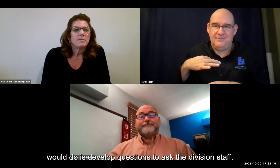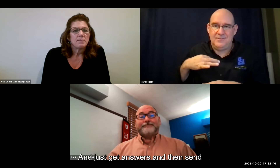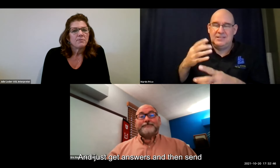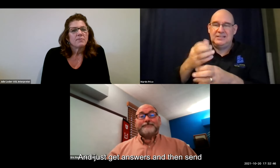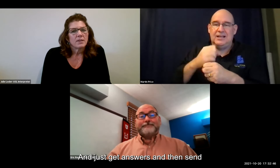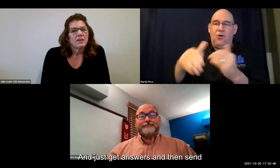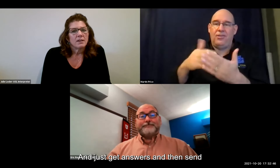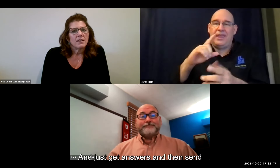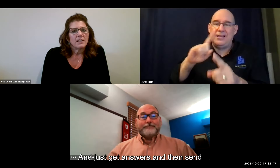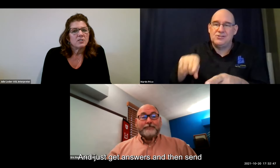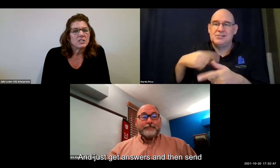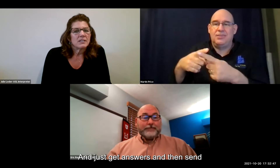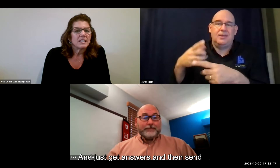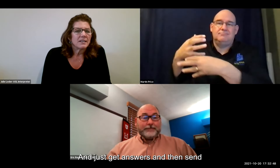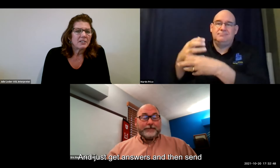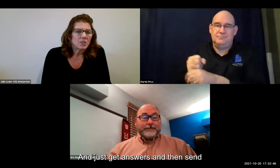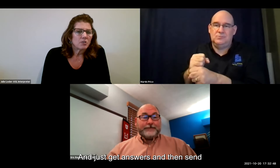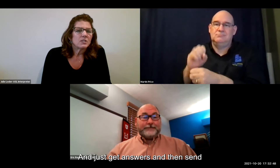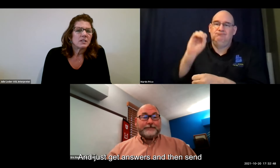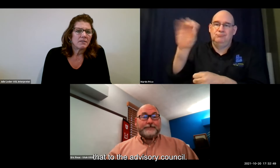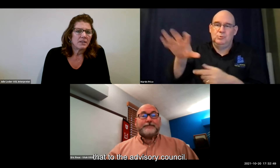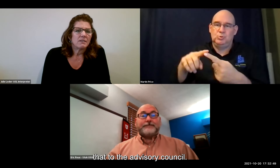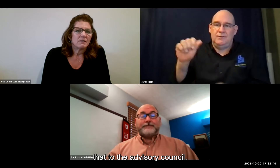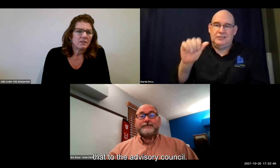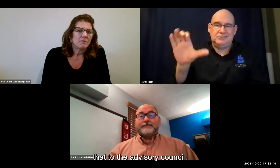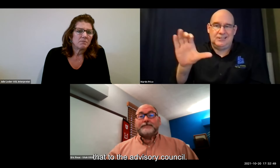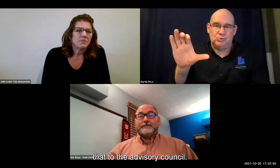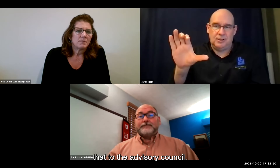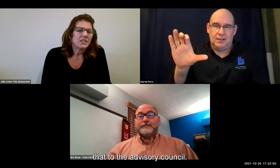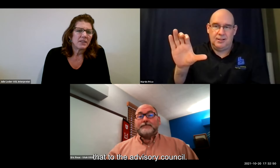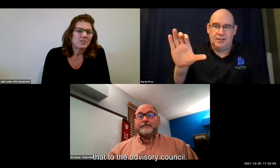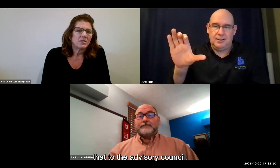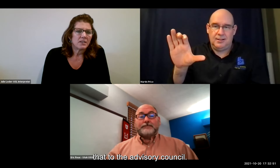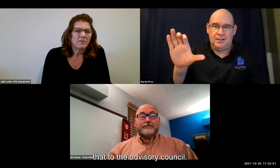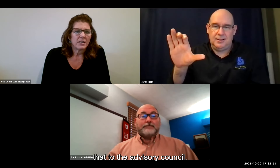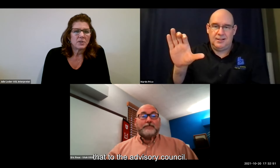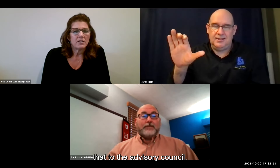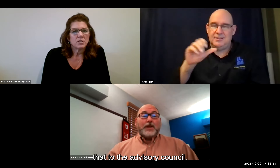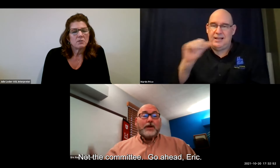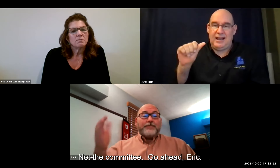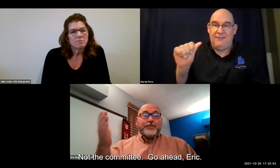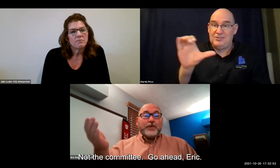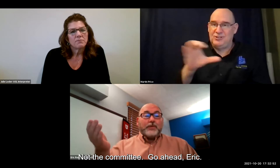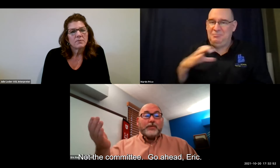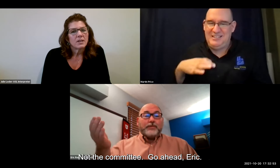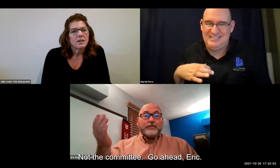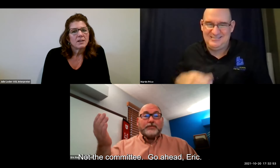staff and just get answers and then send that to the advisory